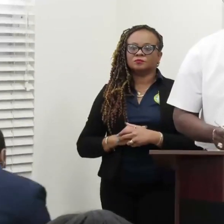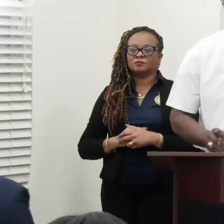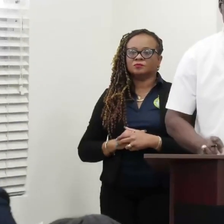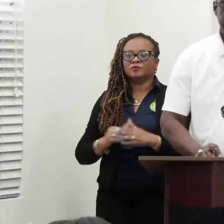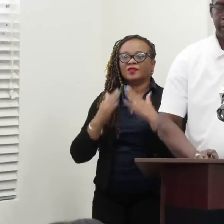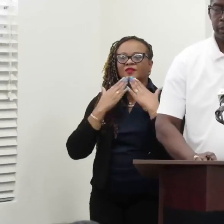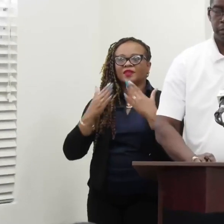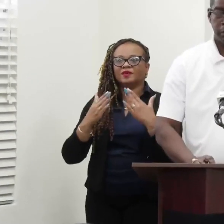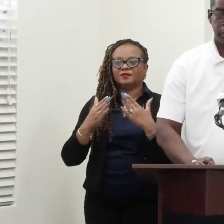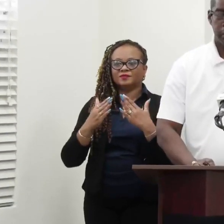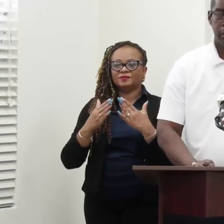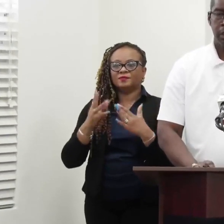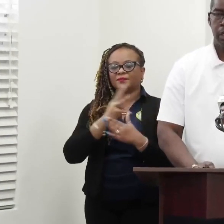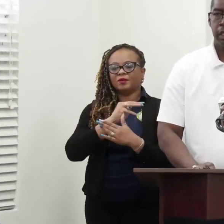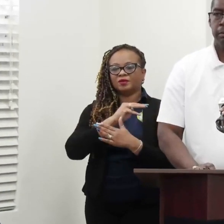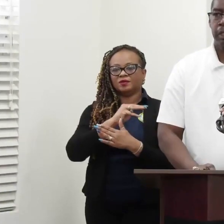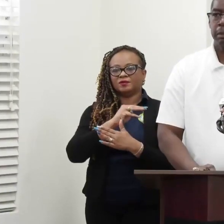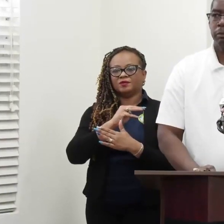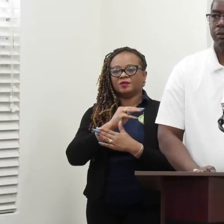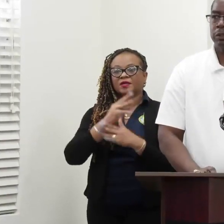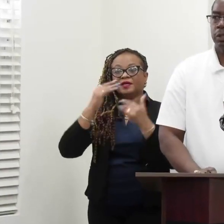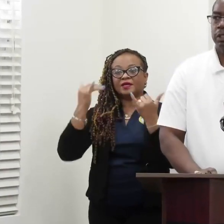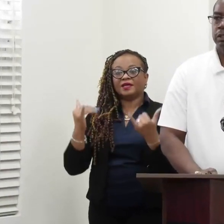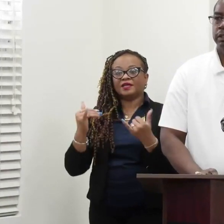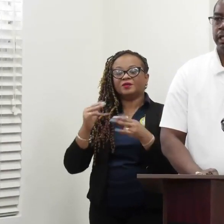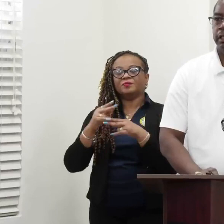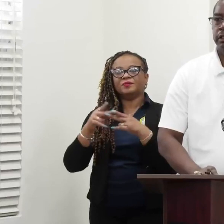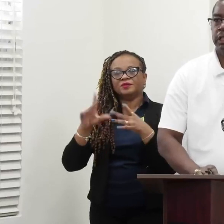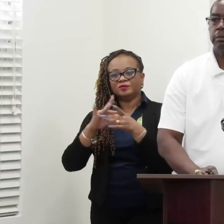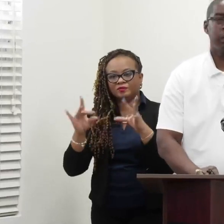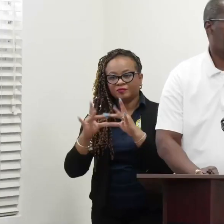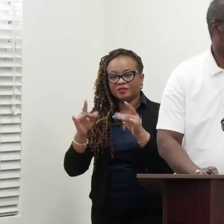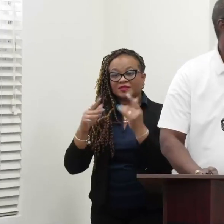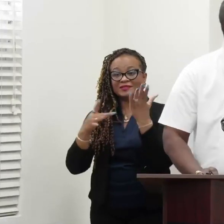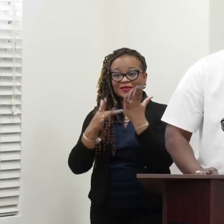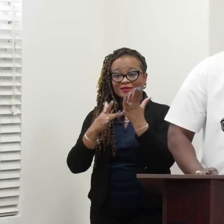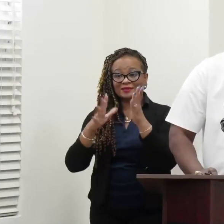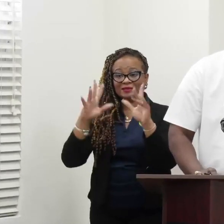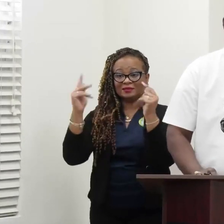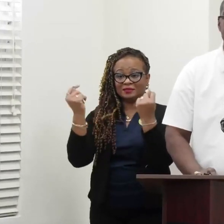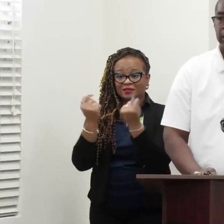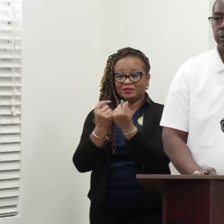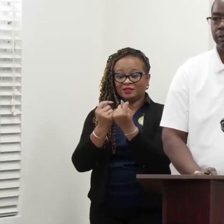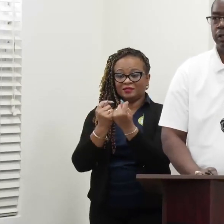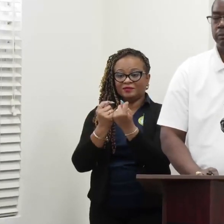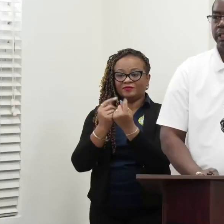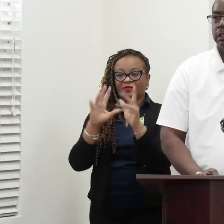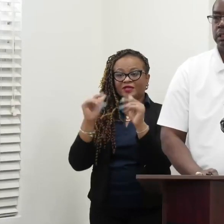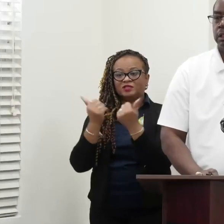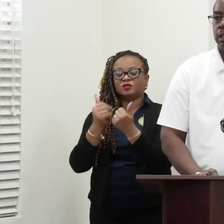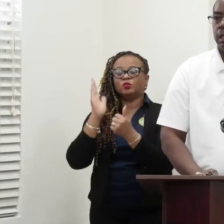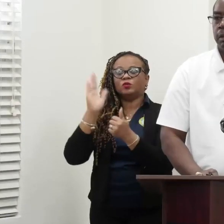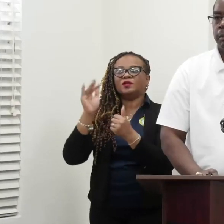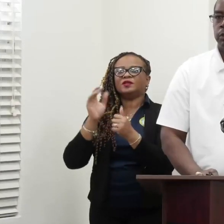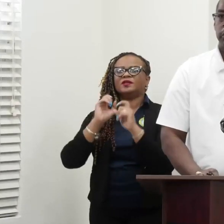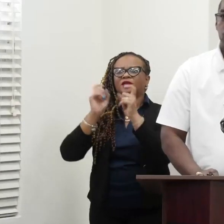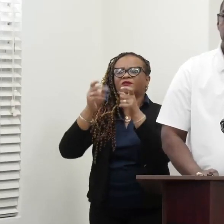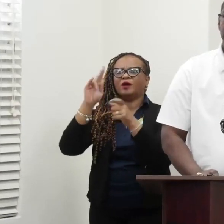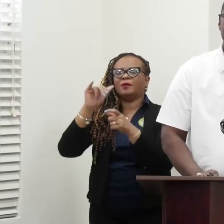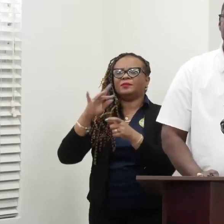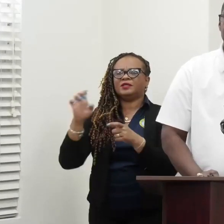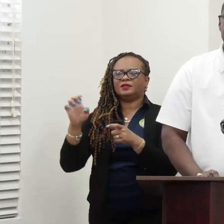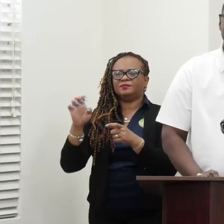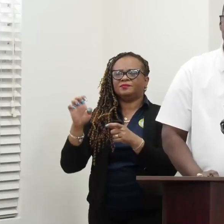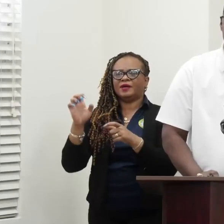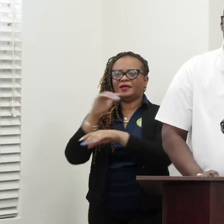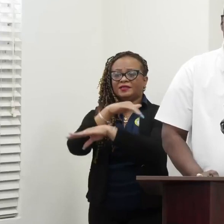Yeah, thank you, Deputy Director Monker. Again, I'm going to be brief as well because the technical team, when the respective agency, will give you an update. But during the course of